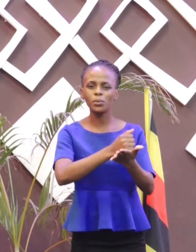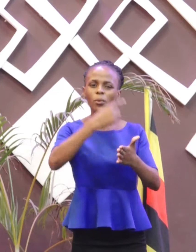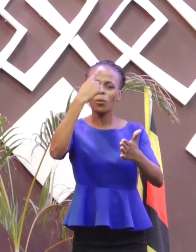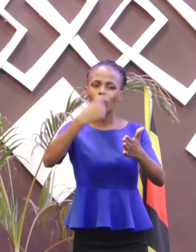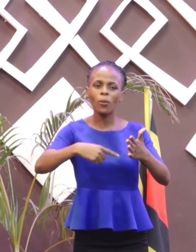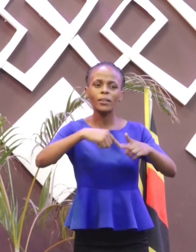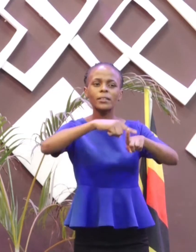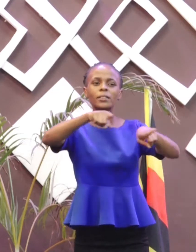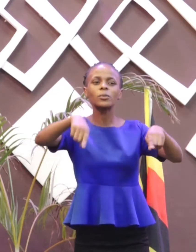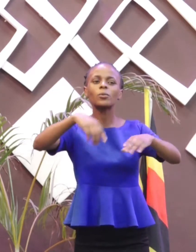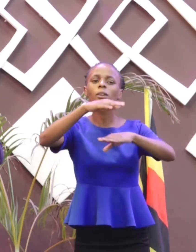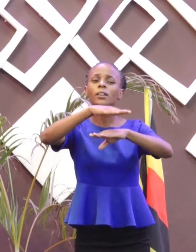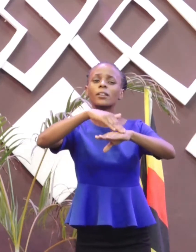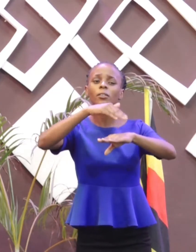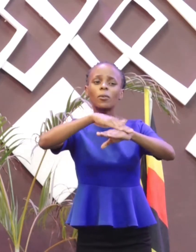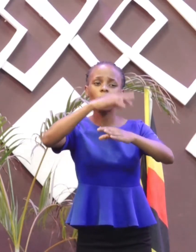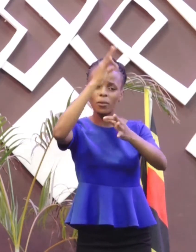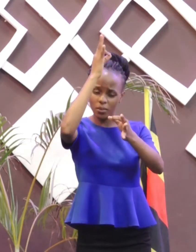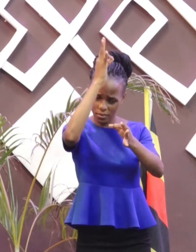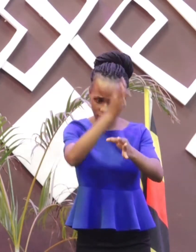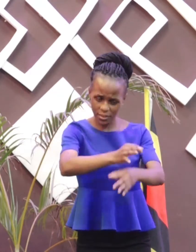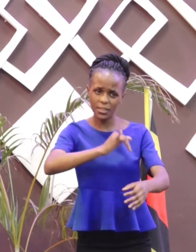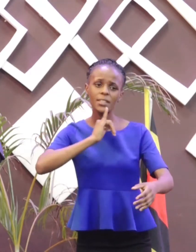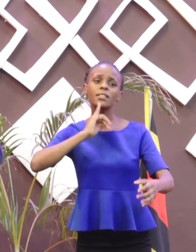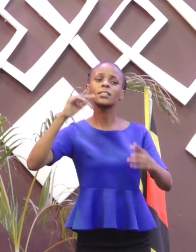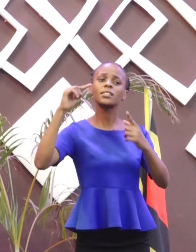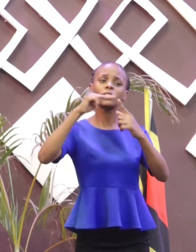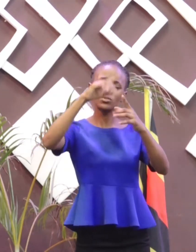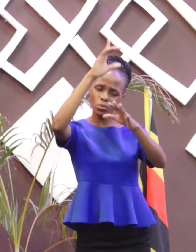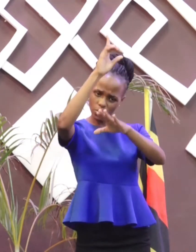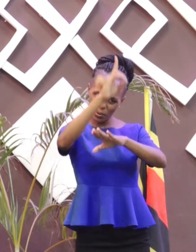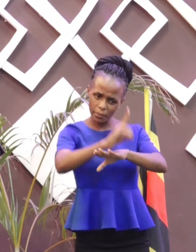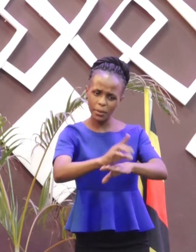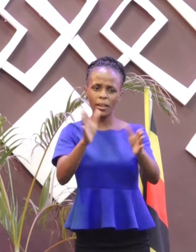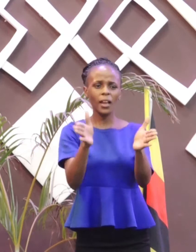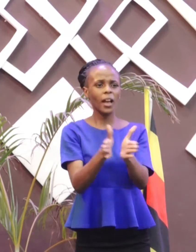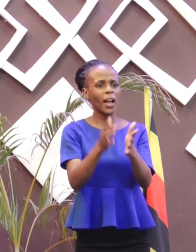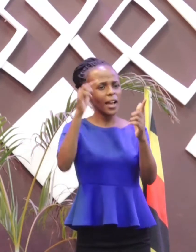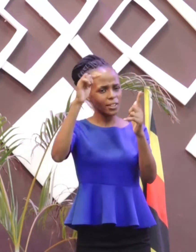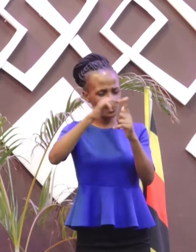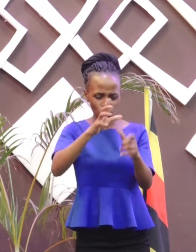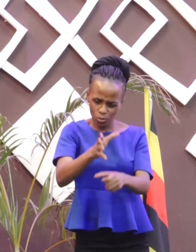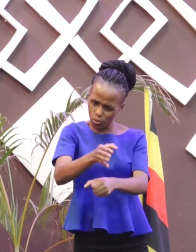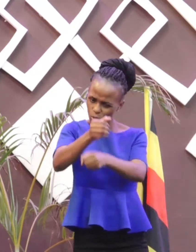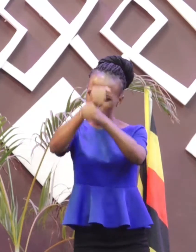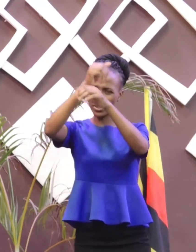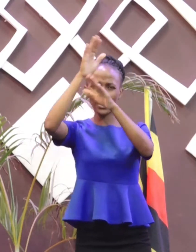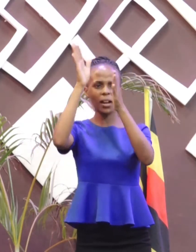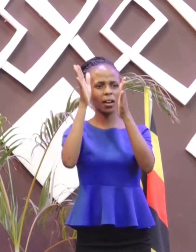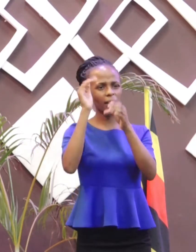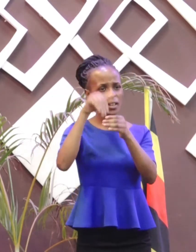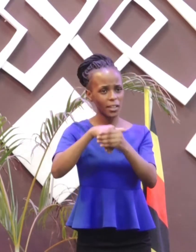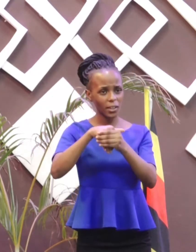call faith is dependence, is trusting, is leaning